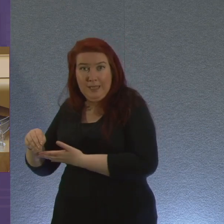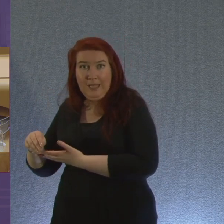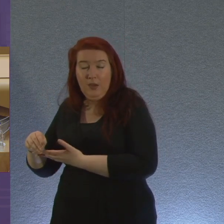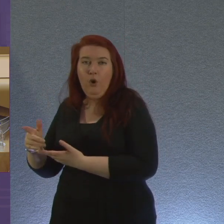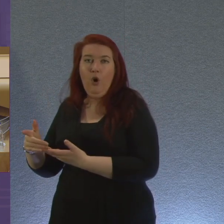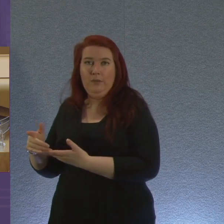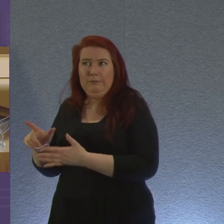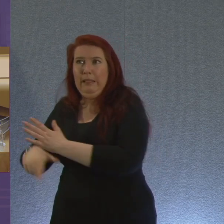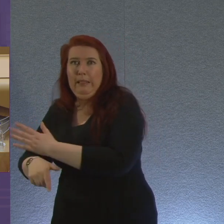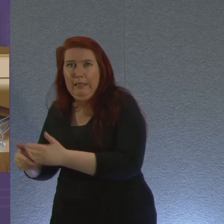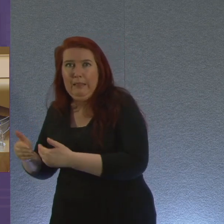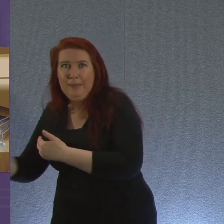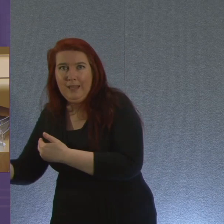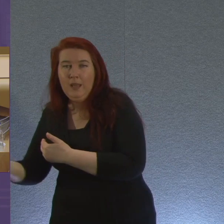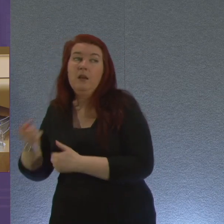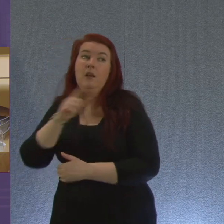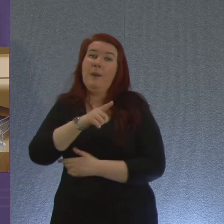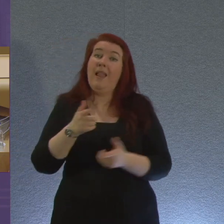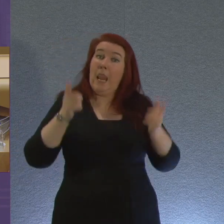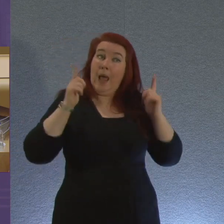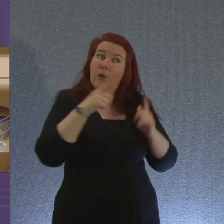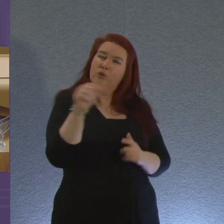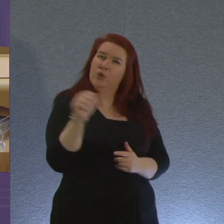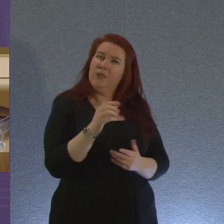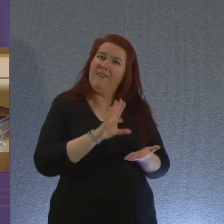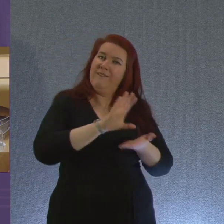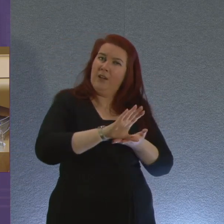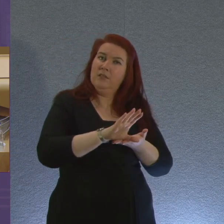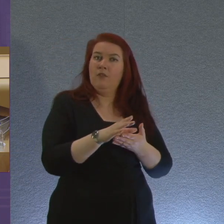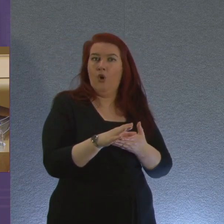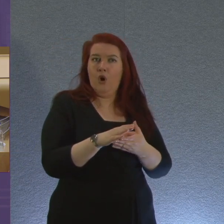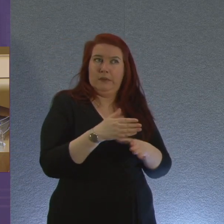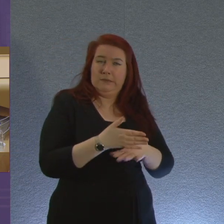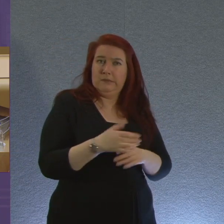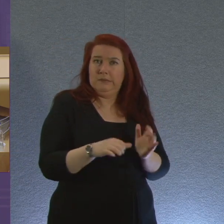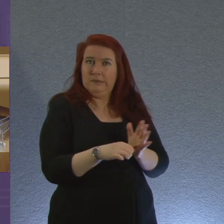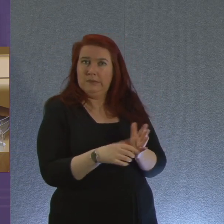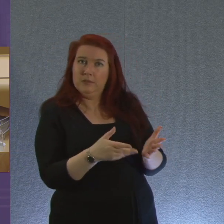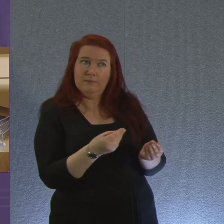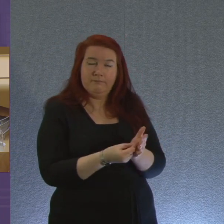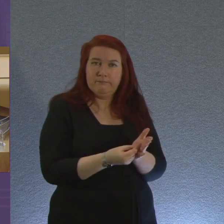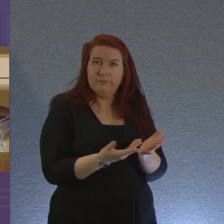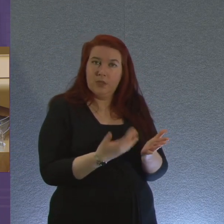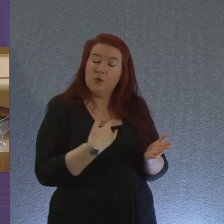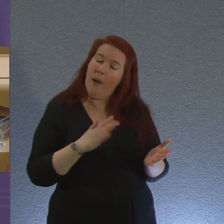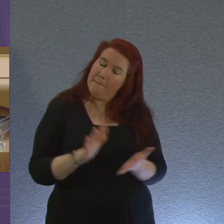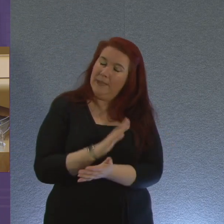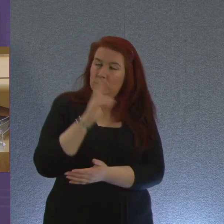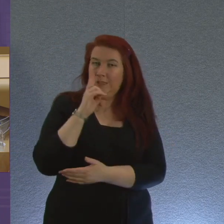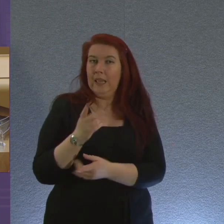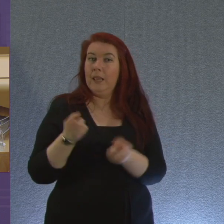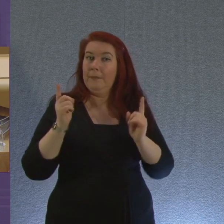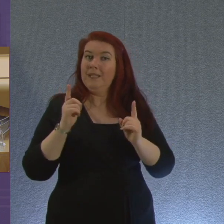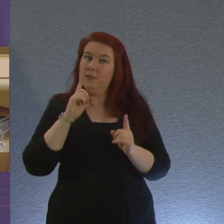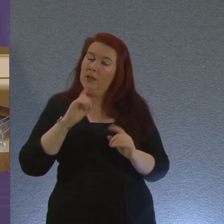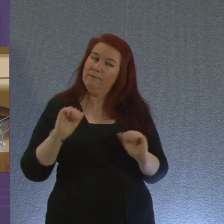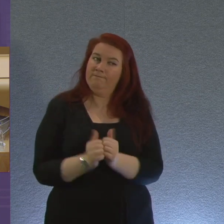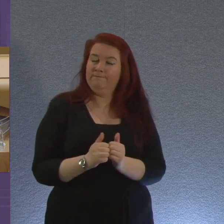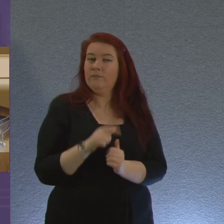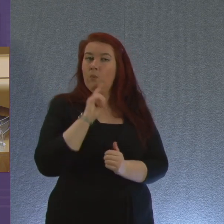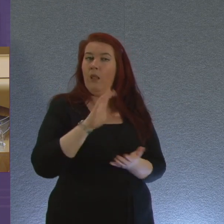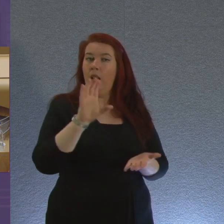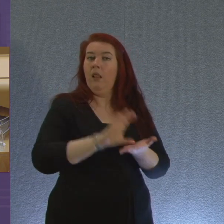fund put in place. And I'm pleased to hear the Minister commit to that. And I would simply invite